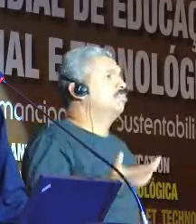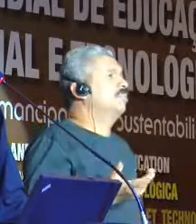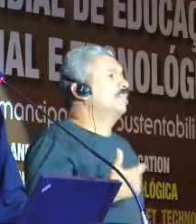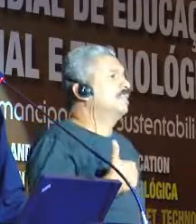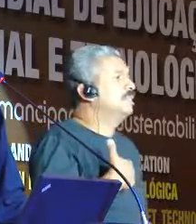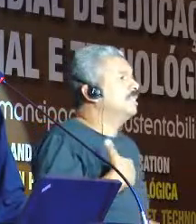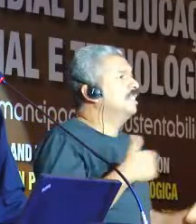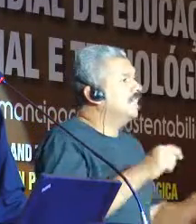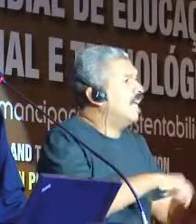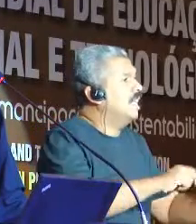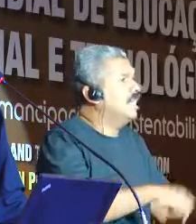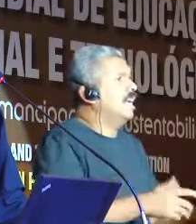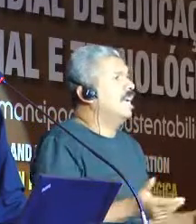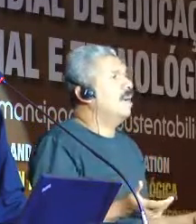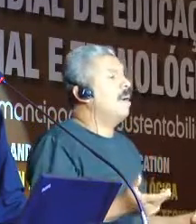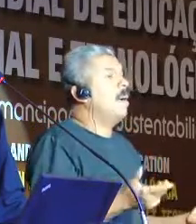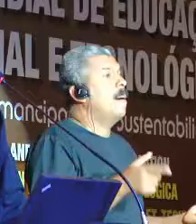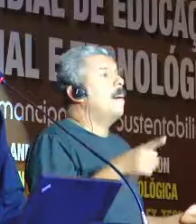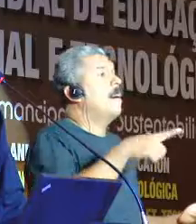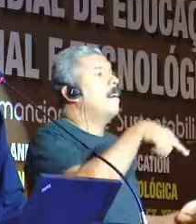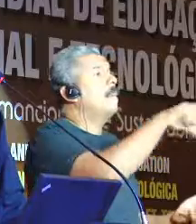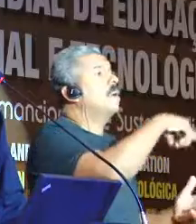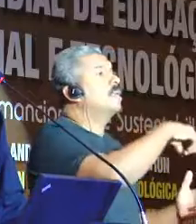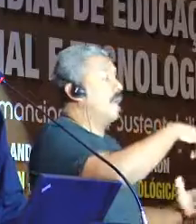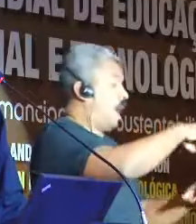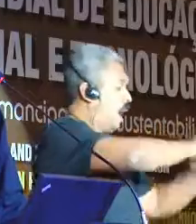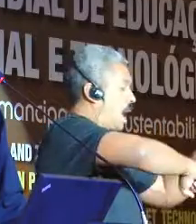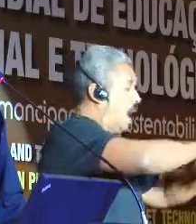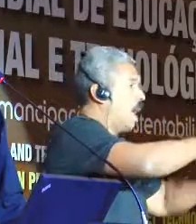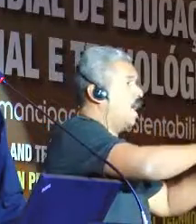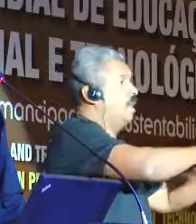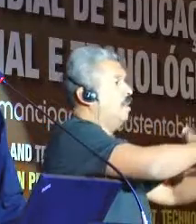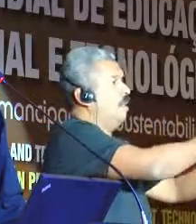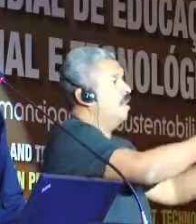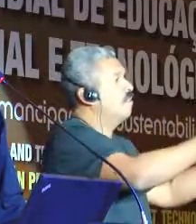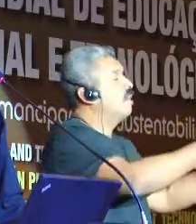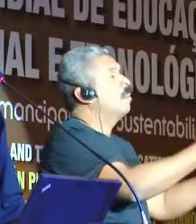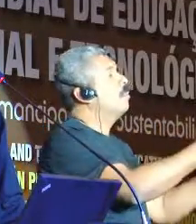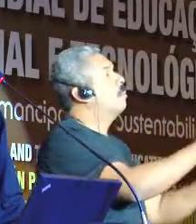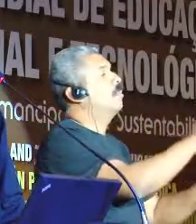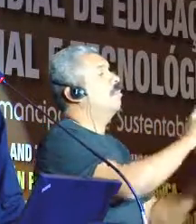the quantity of products which I need for my project.